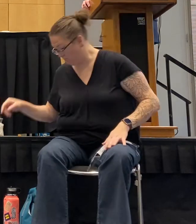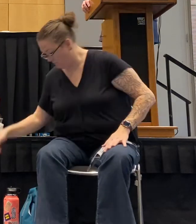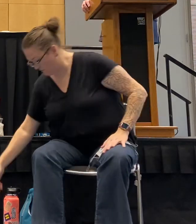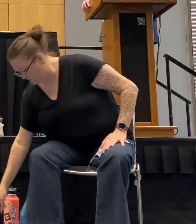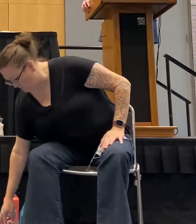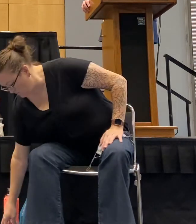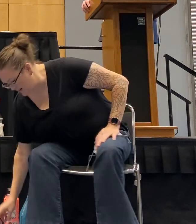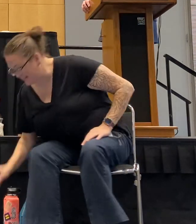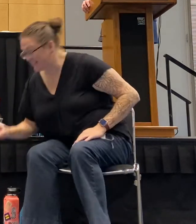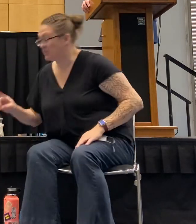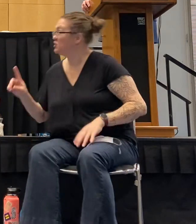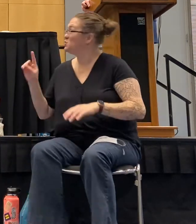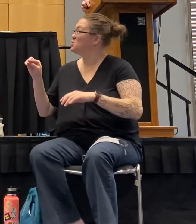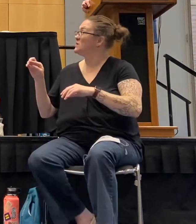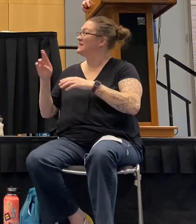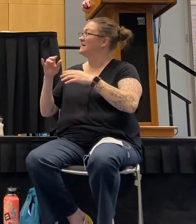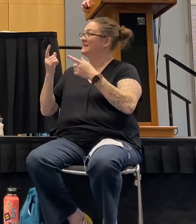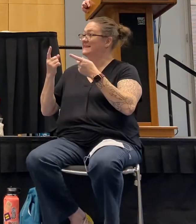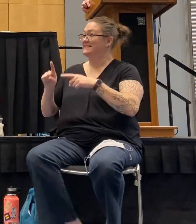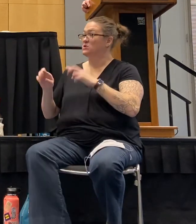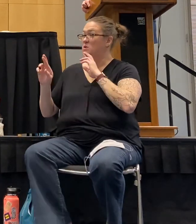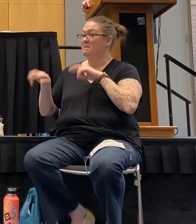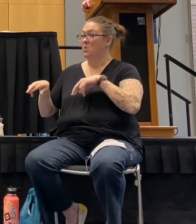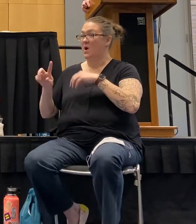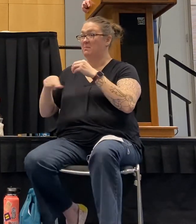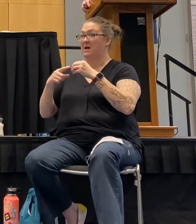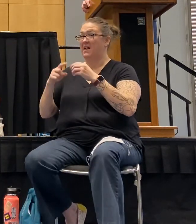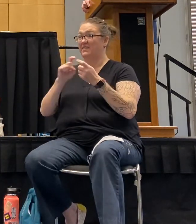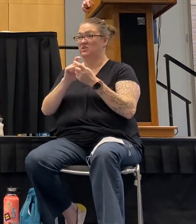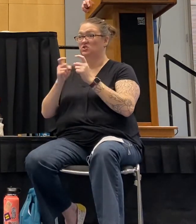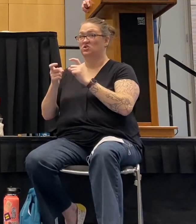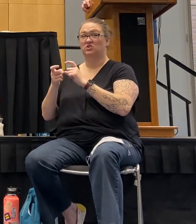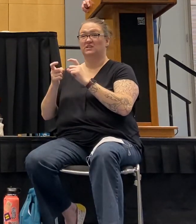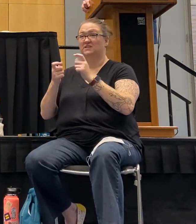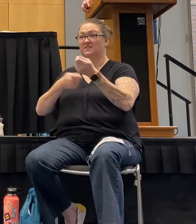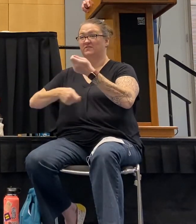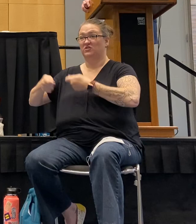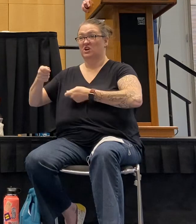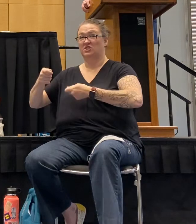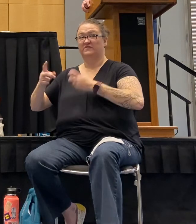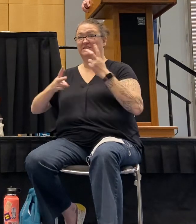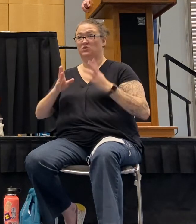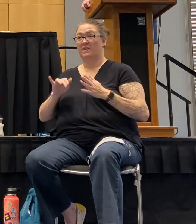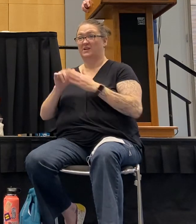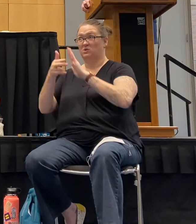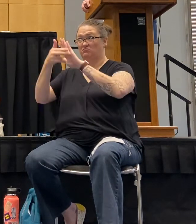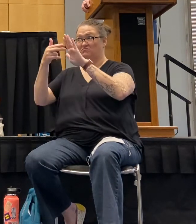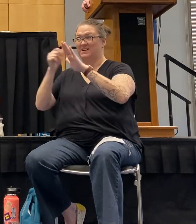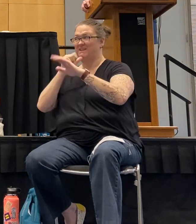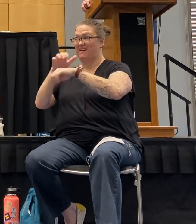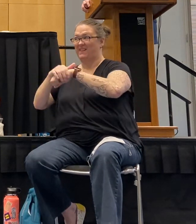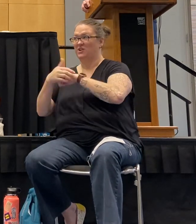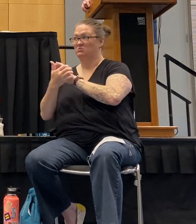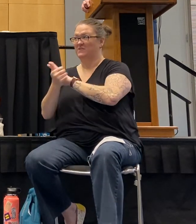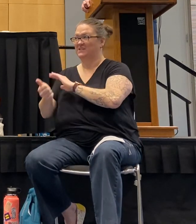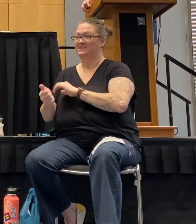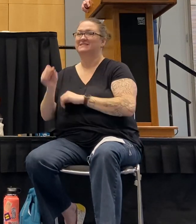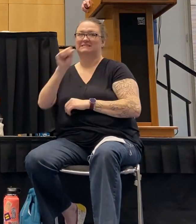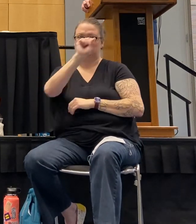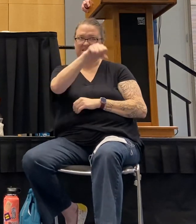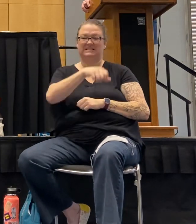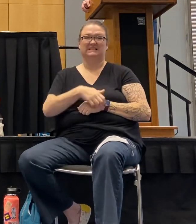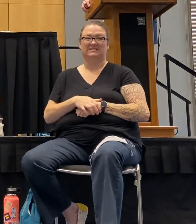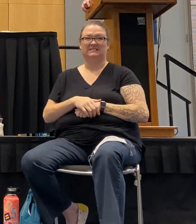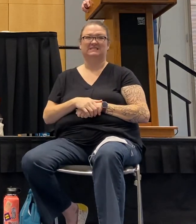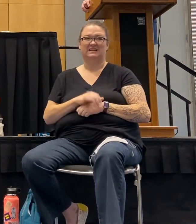say, you did an incident report regarding the exchange visitor, and that's how it was highlighted that they weren't English proficient? Exactly,